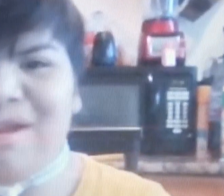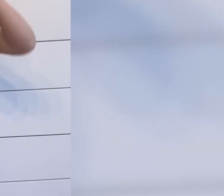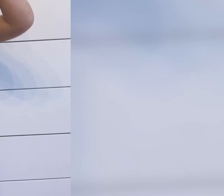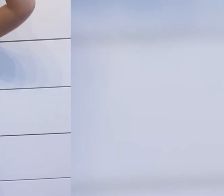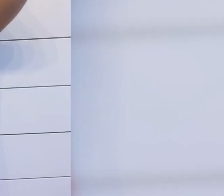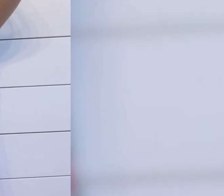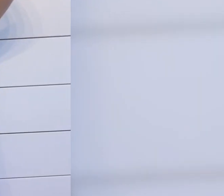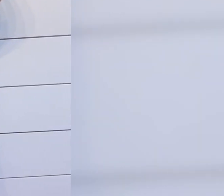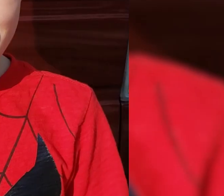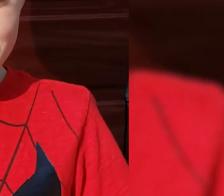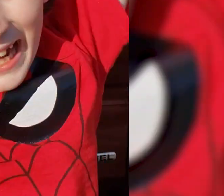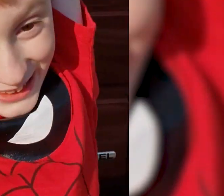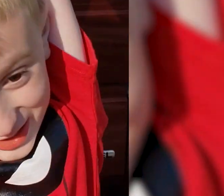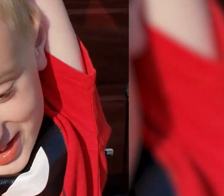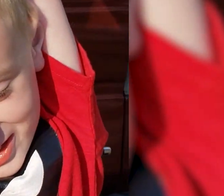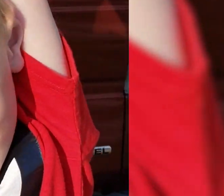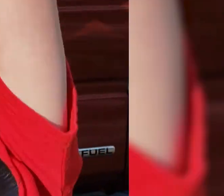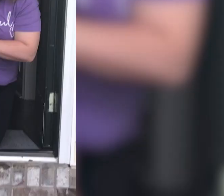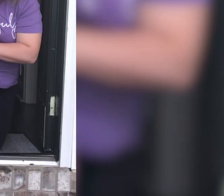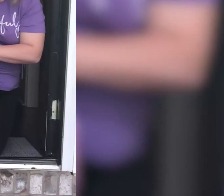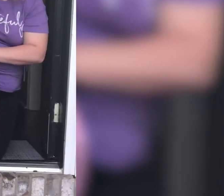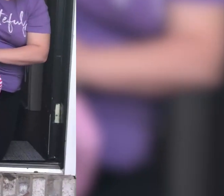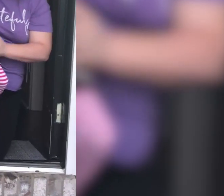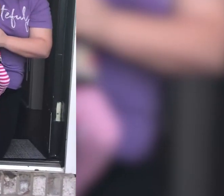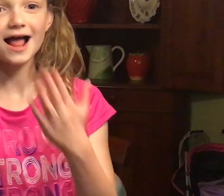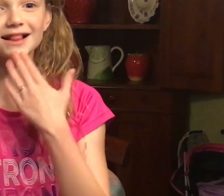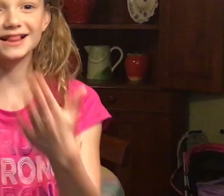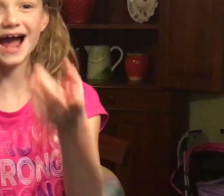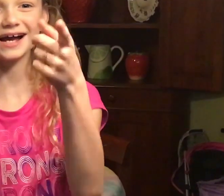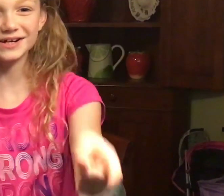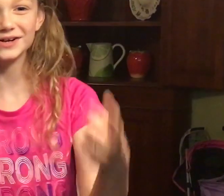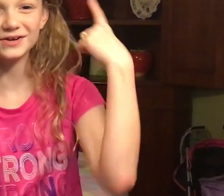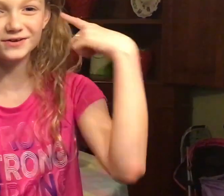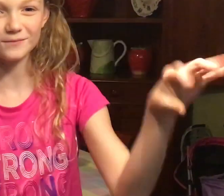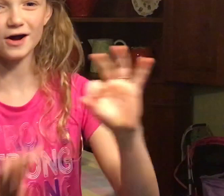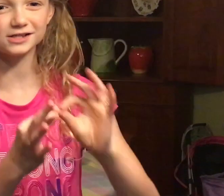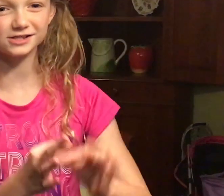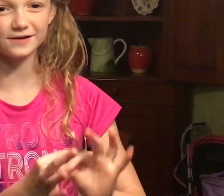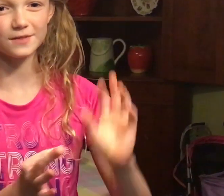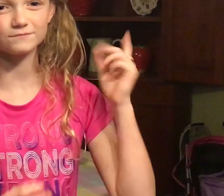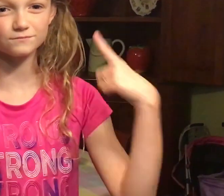Thank you. Thank you. Thank you.